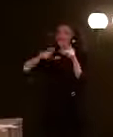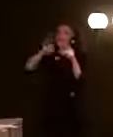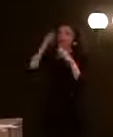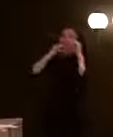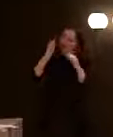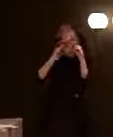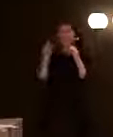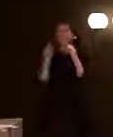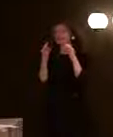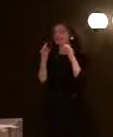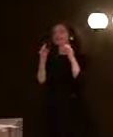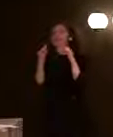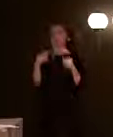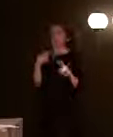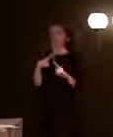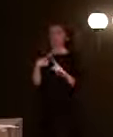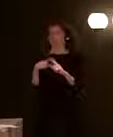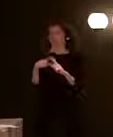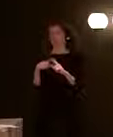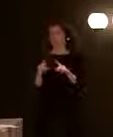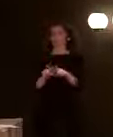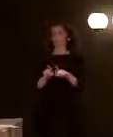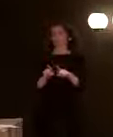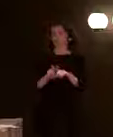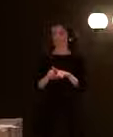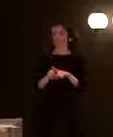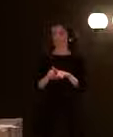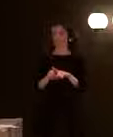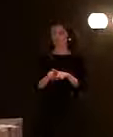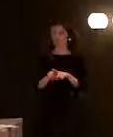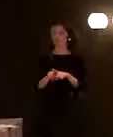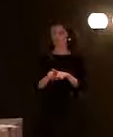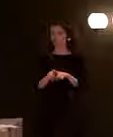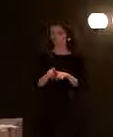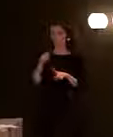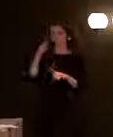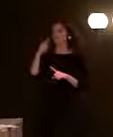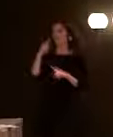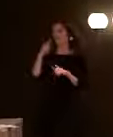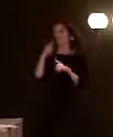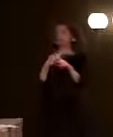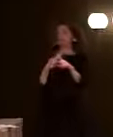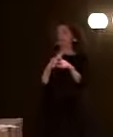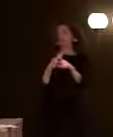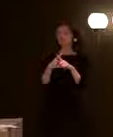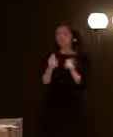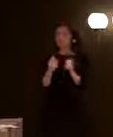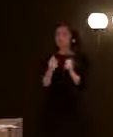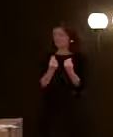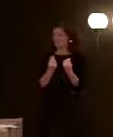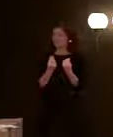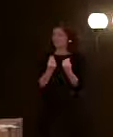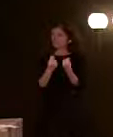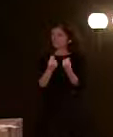that she discarded busy work. Busy work means a lot of worksheets, which seem like students are doing a lot of things, but are